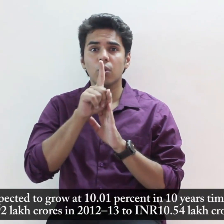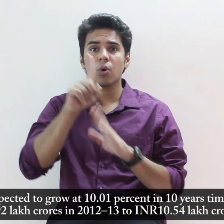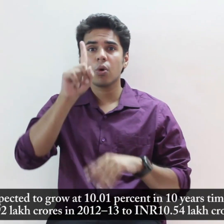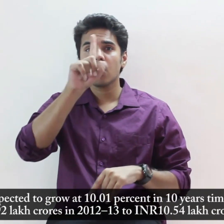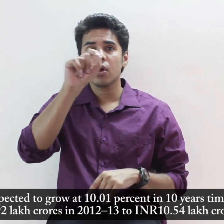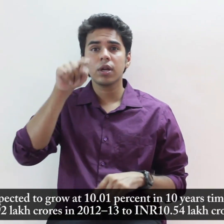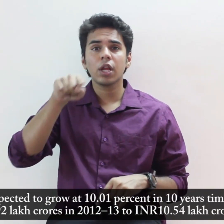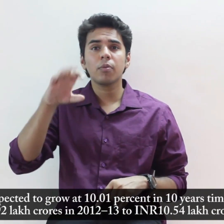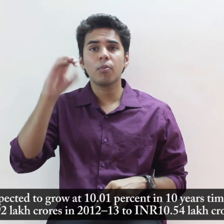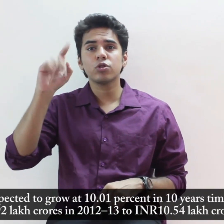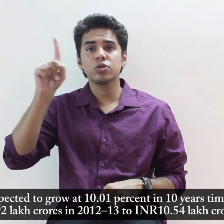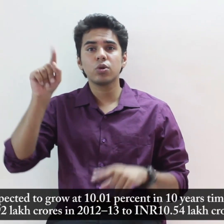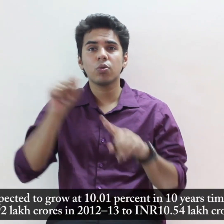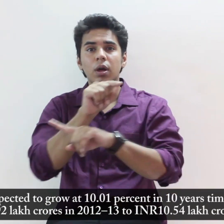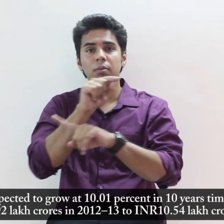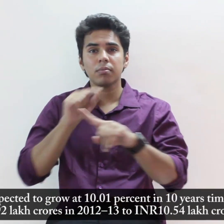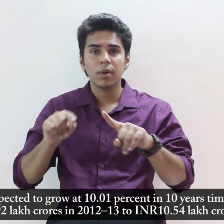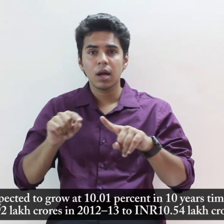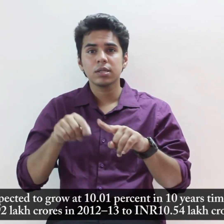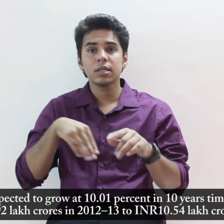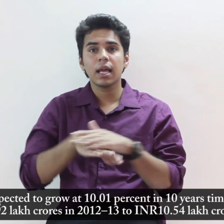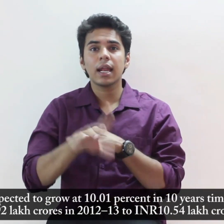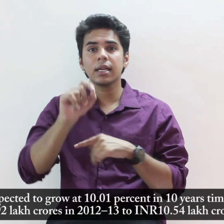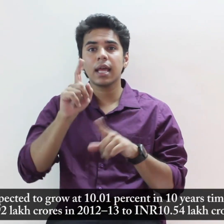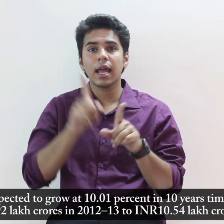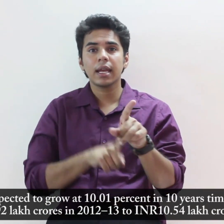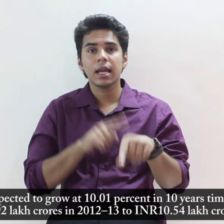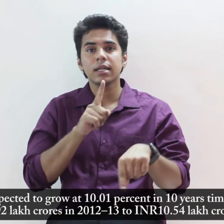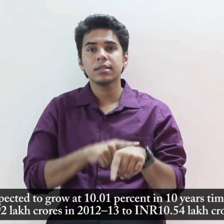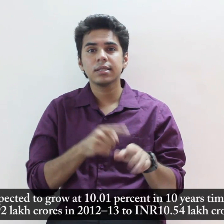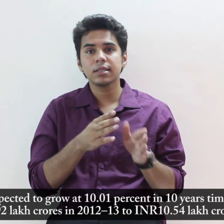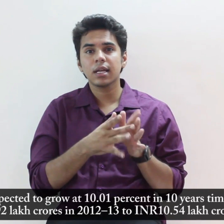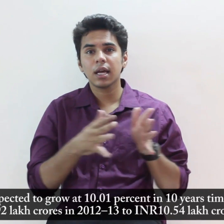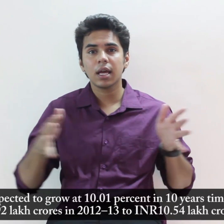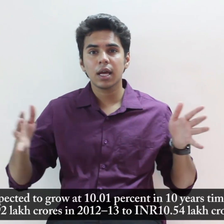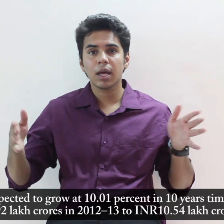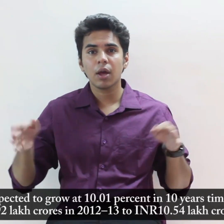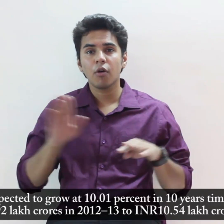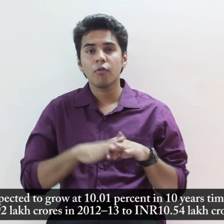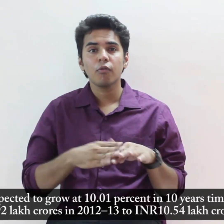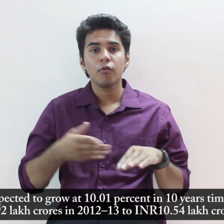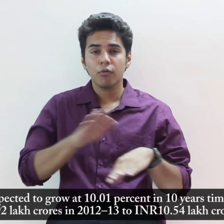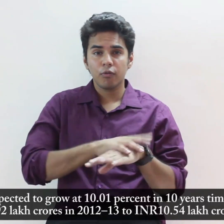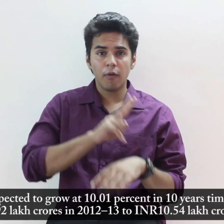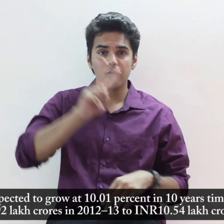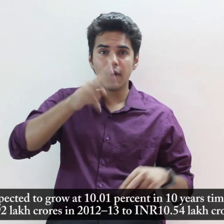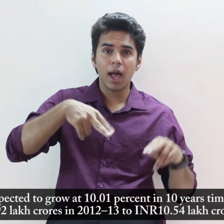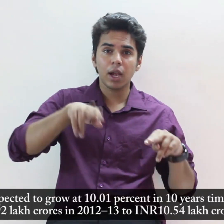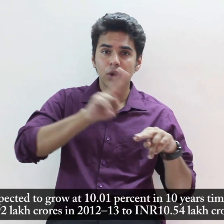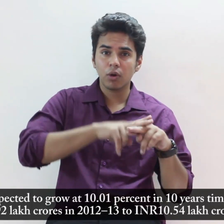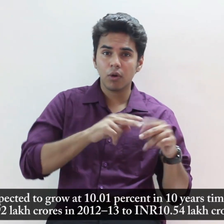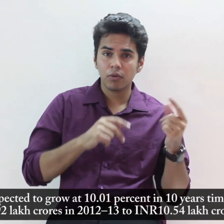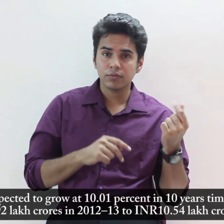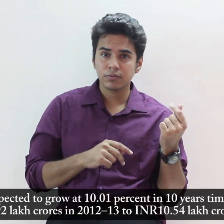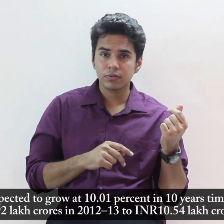10.01% in 10 years time frame from the value of INR 3.92 lakh crores